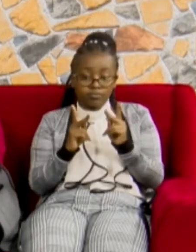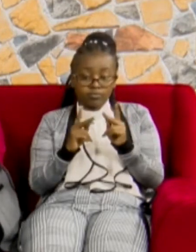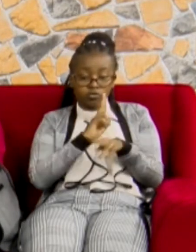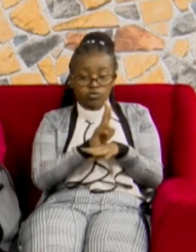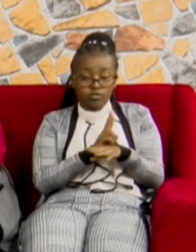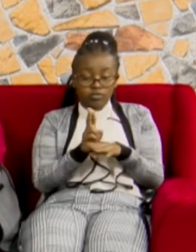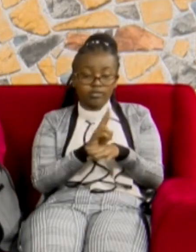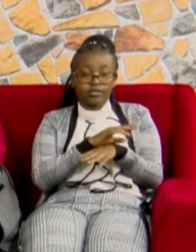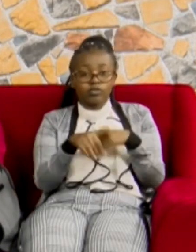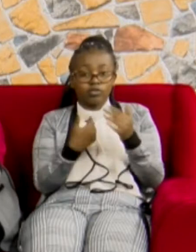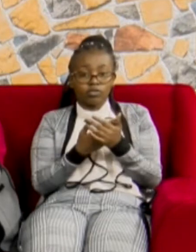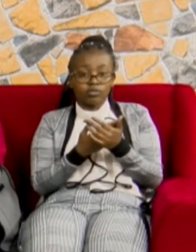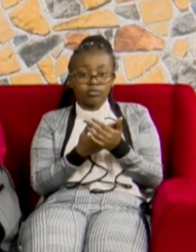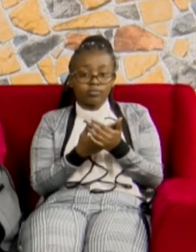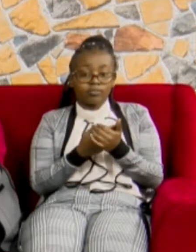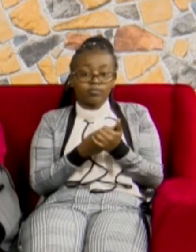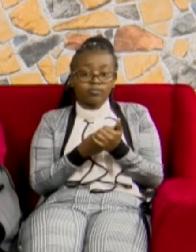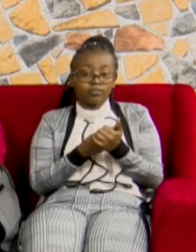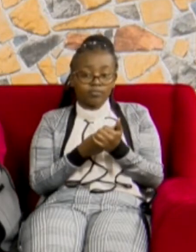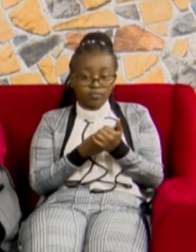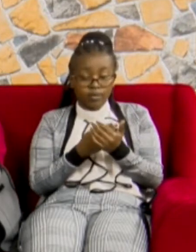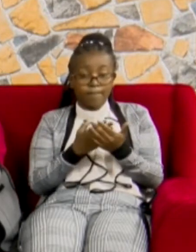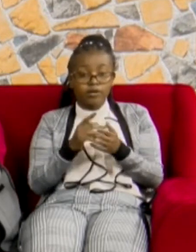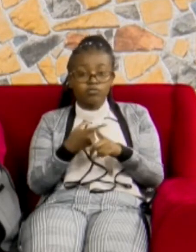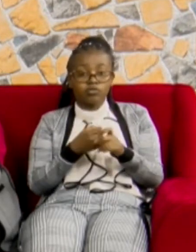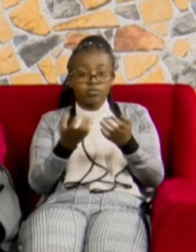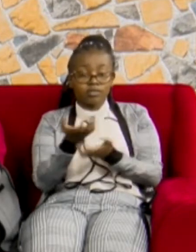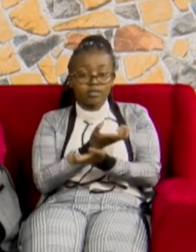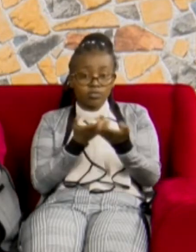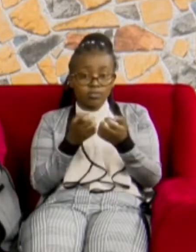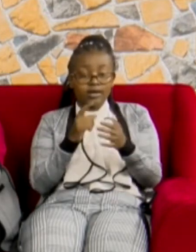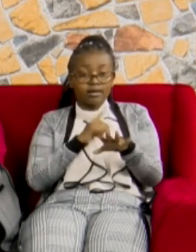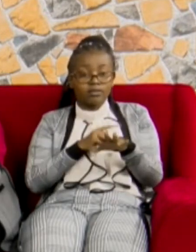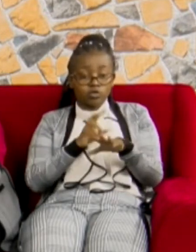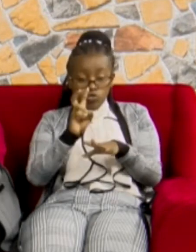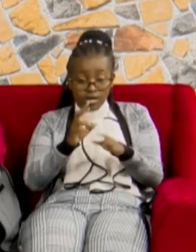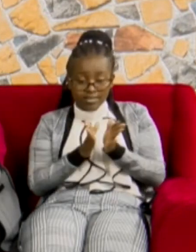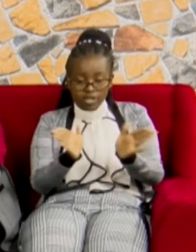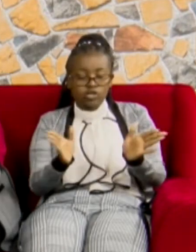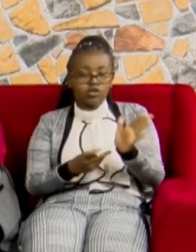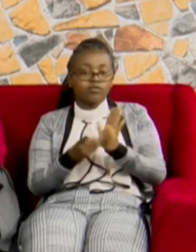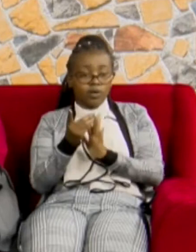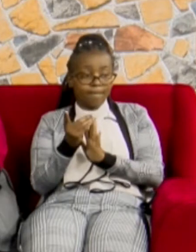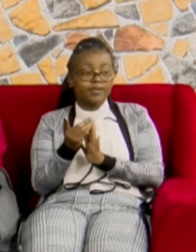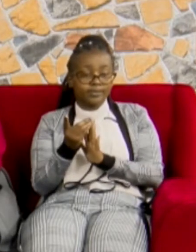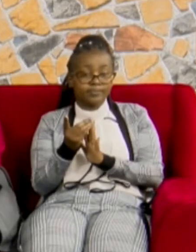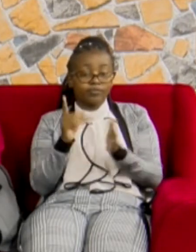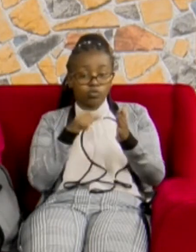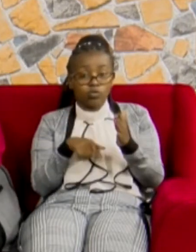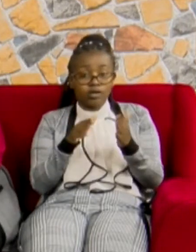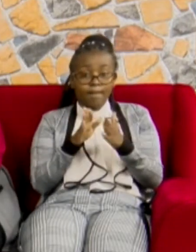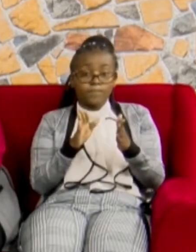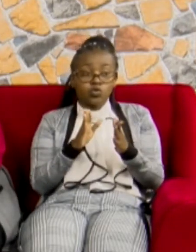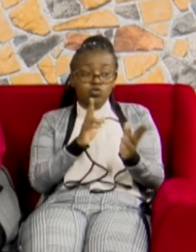using those augmentative devices. Okay, apart from the devices now, when we're looking at the general development, what is the